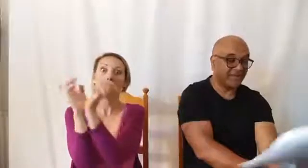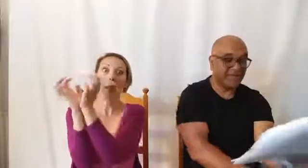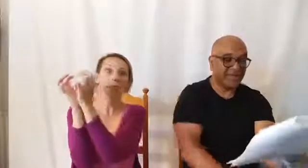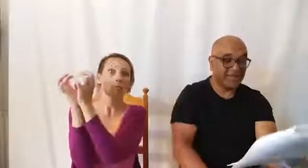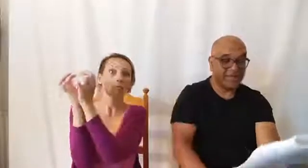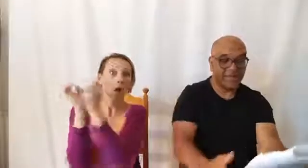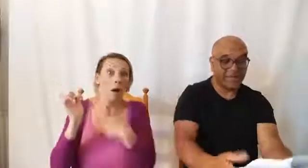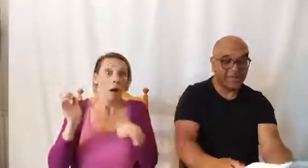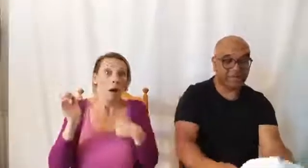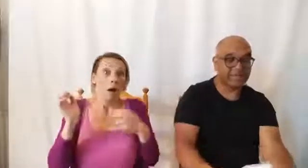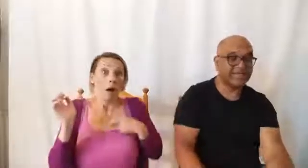He thought he was Wendy's next meal.